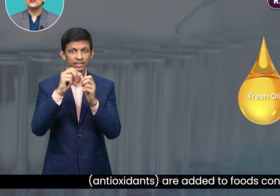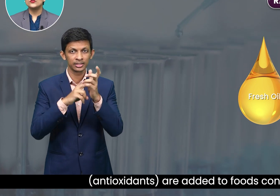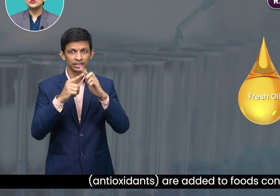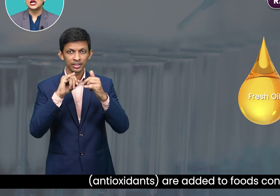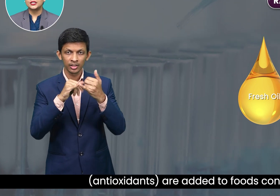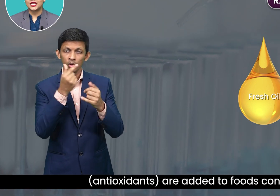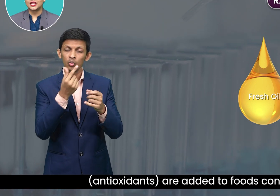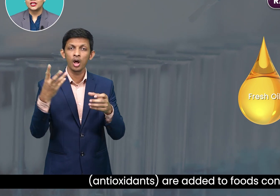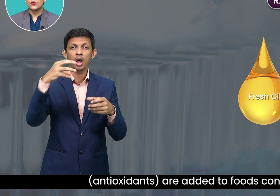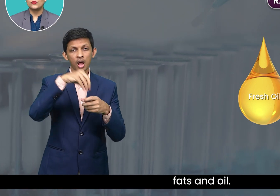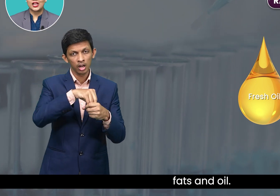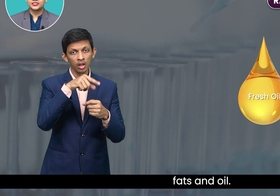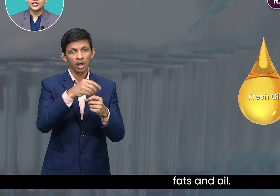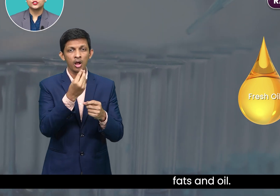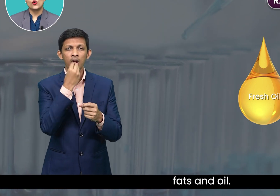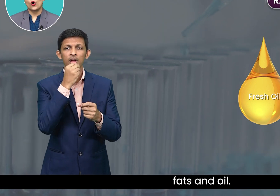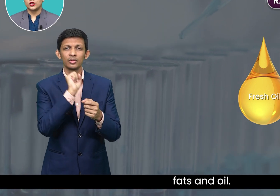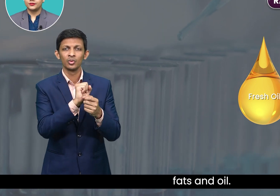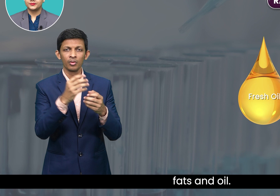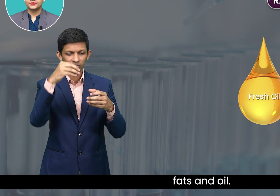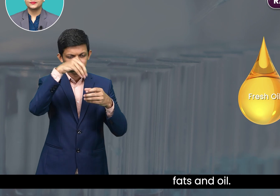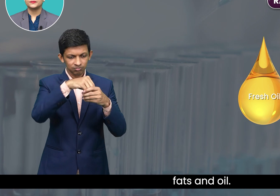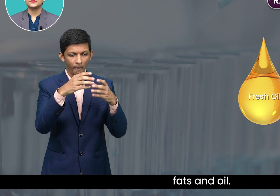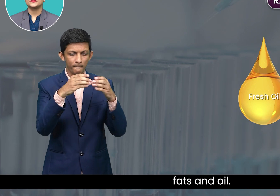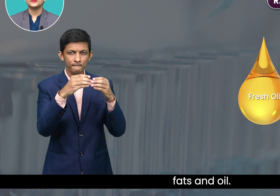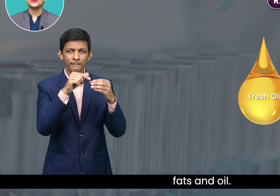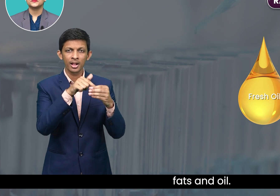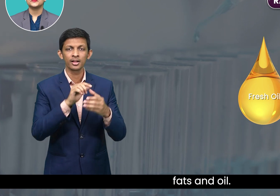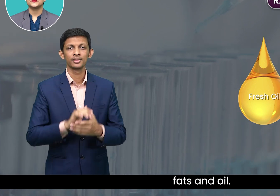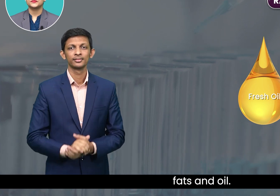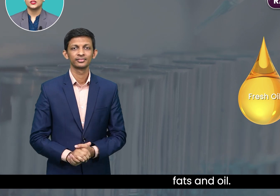to food containing fats and oil.